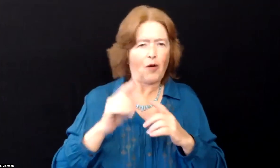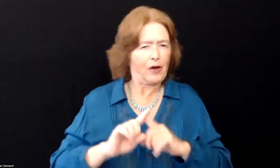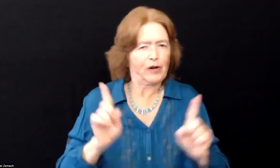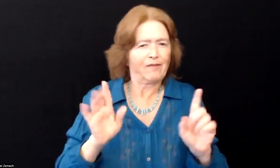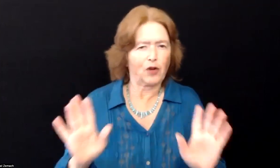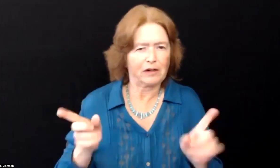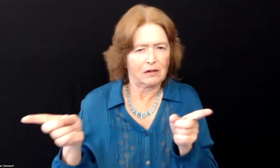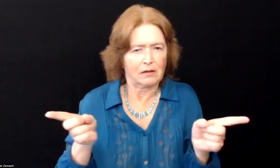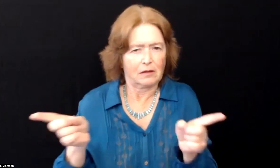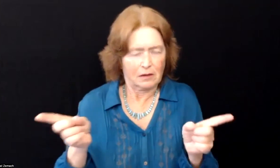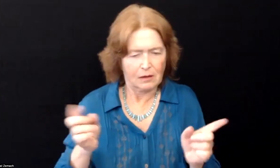upfront way.